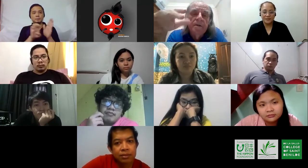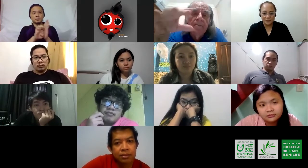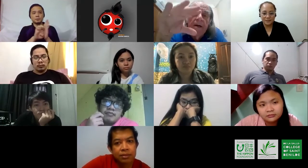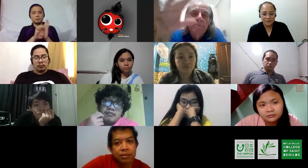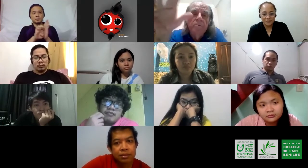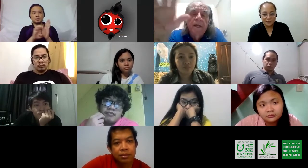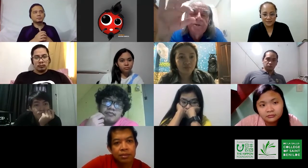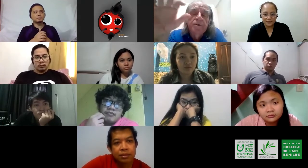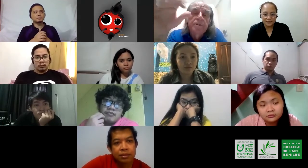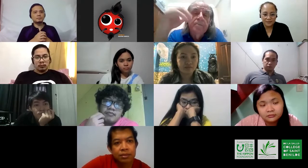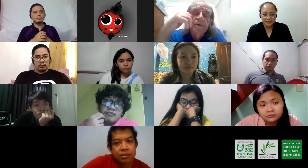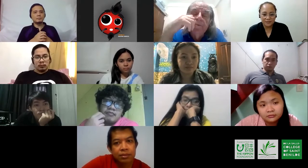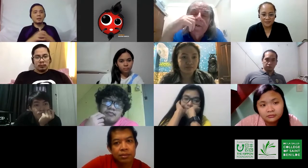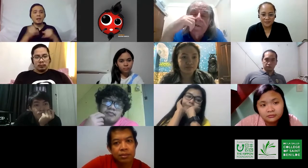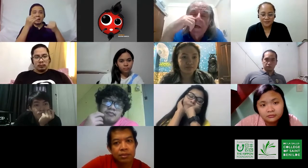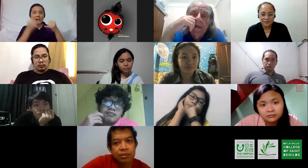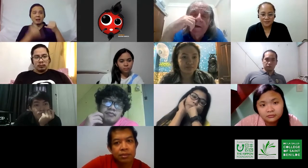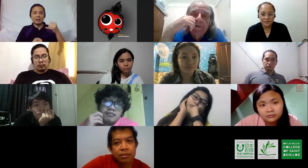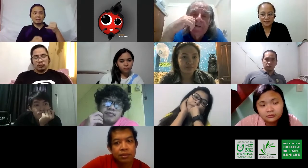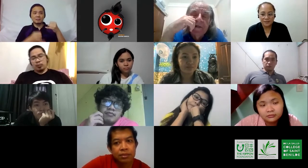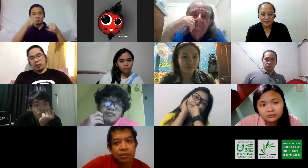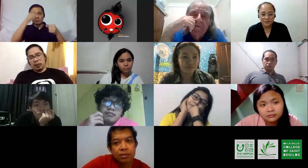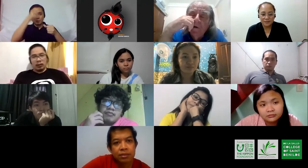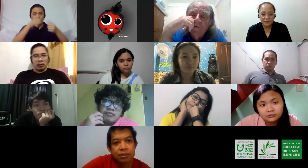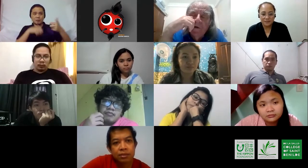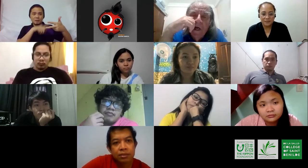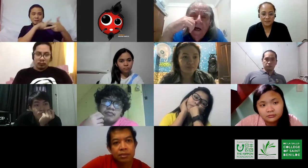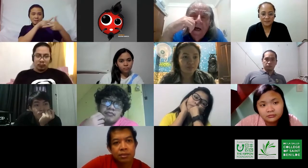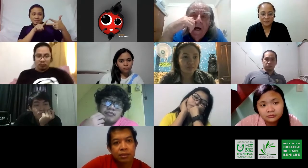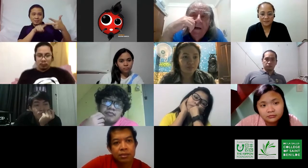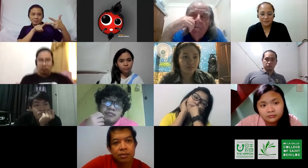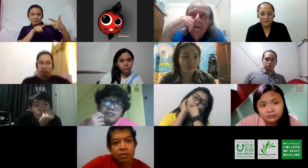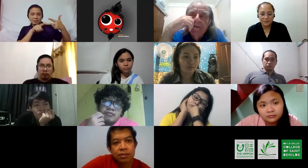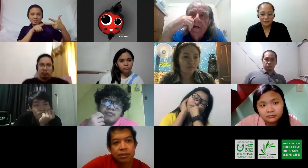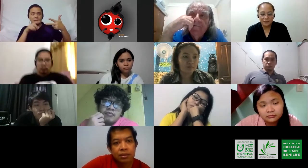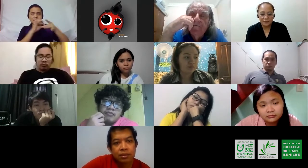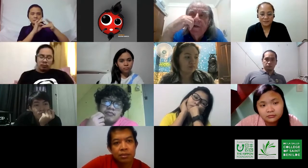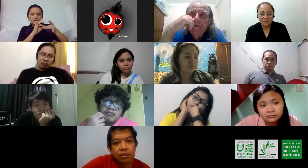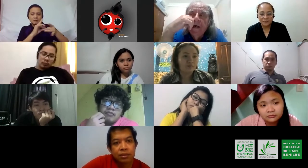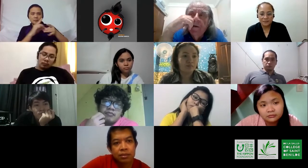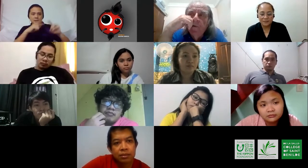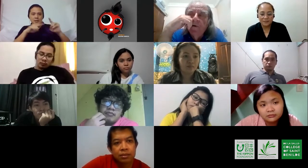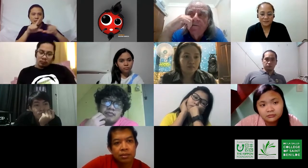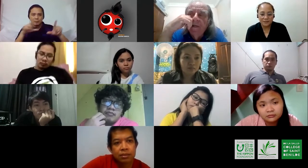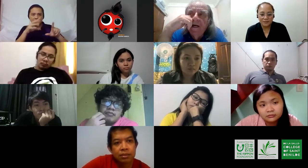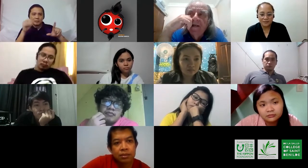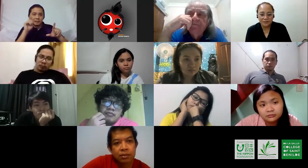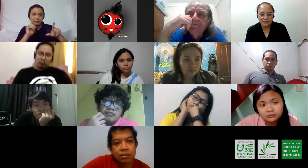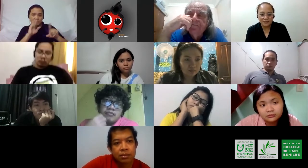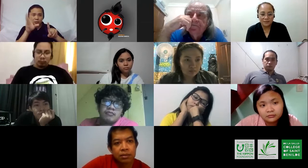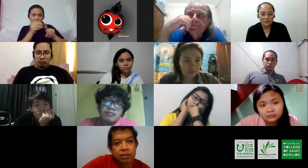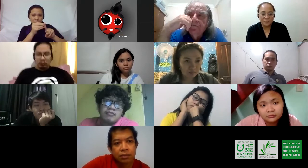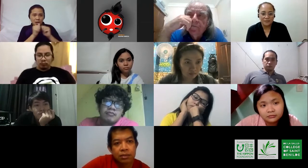about relationship between sign language and deaf culture, I might say, for example,